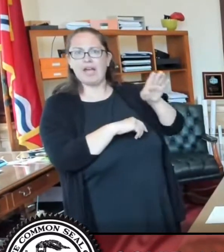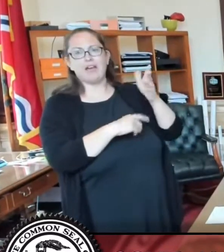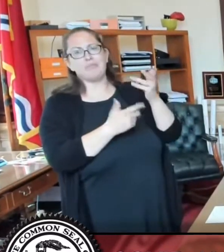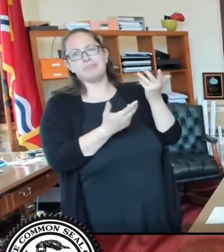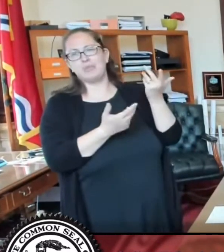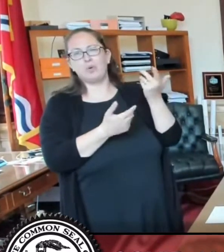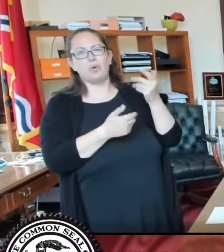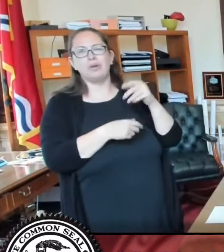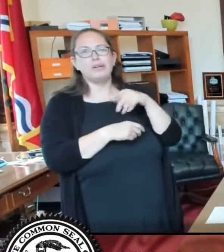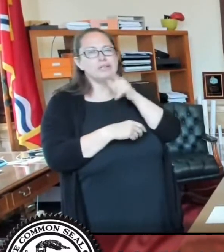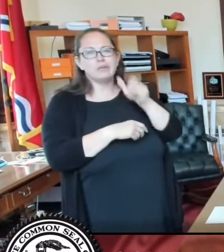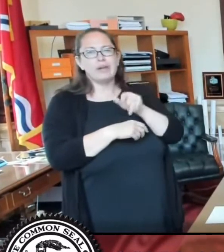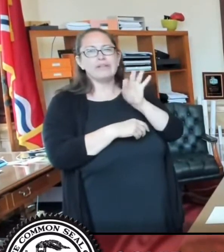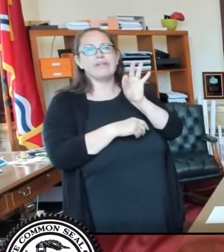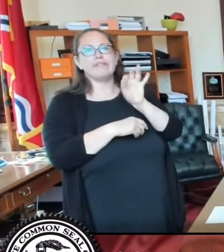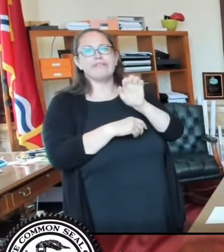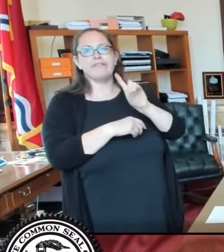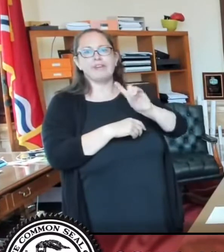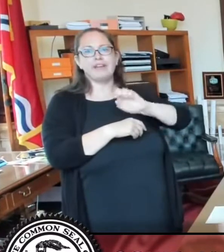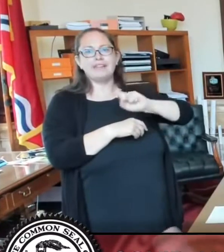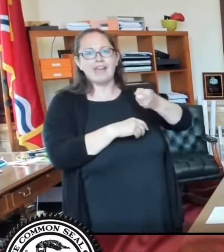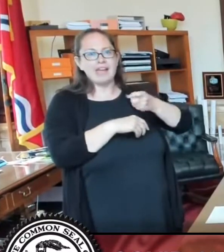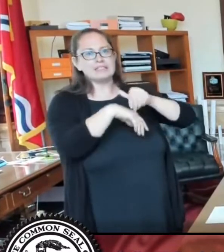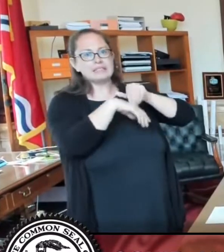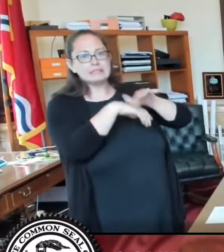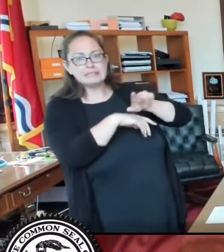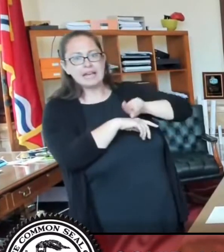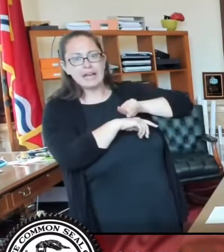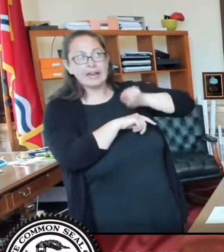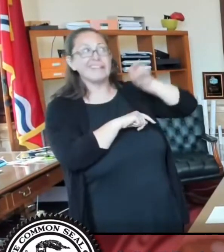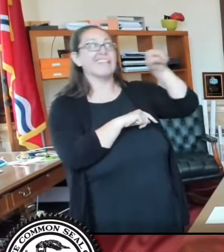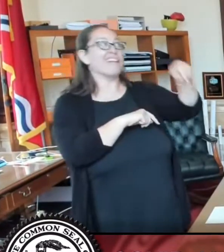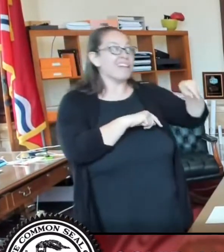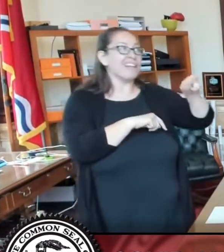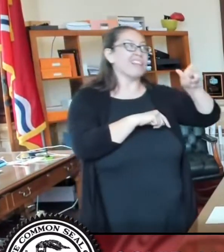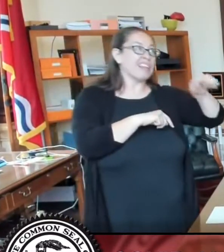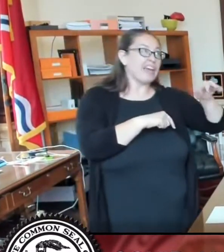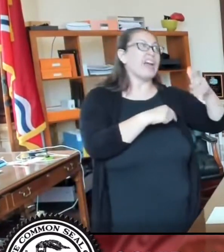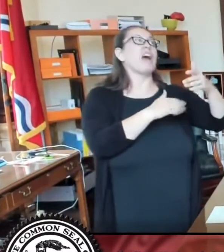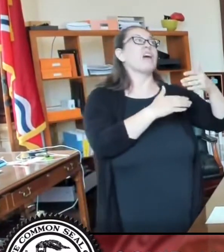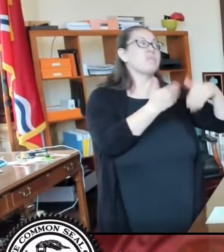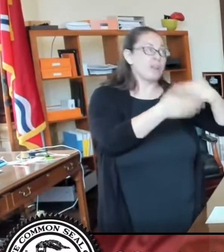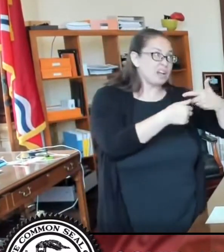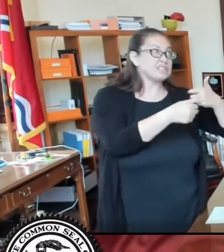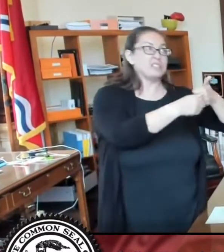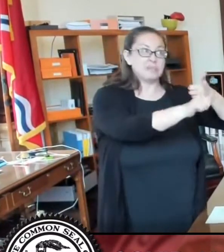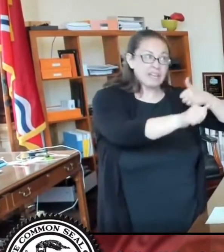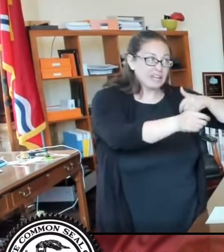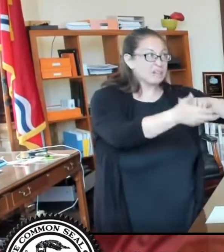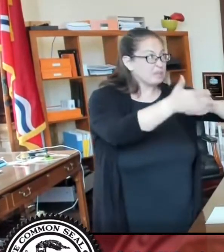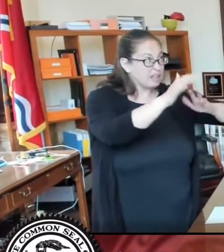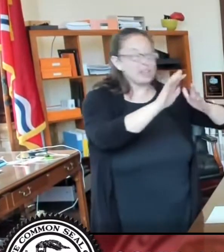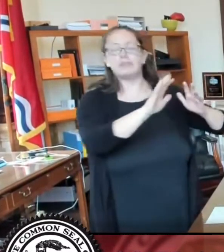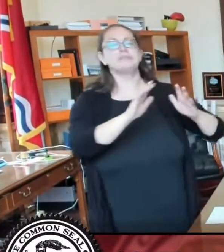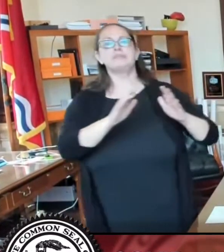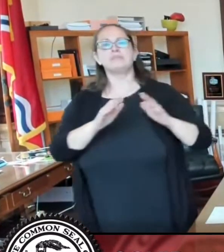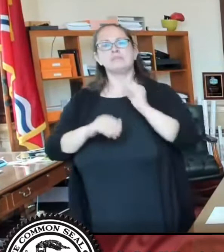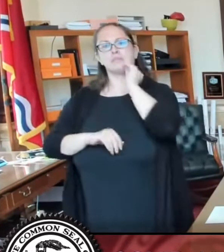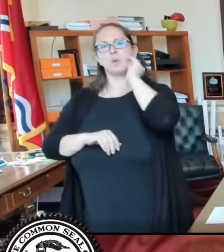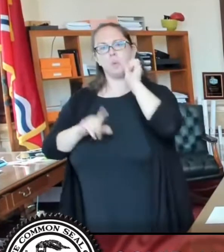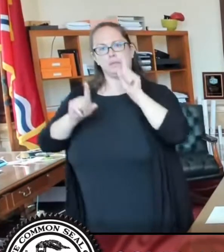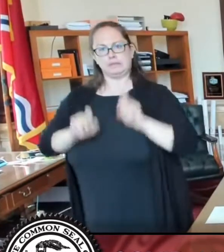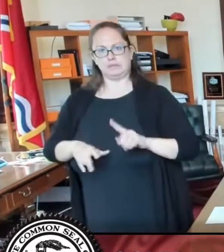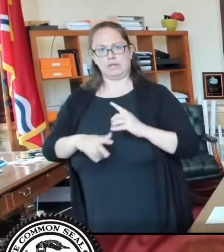FedExing or shipping samples to a lab somewhere and then that lab being backed up. So I don't know, it's a little